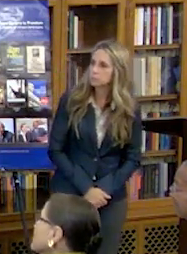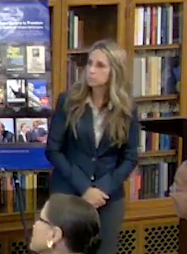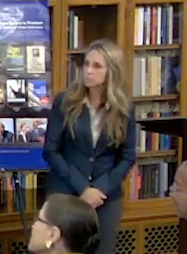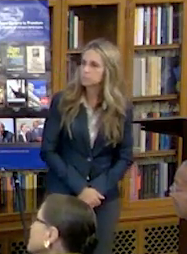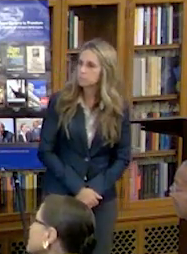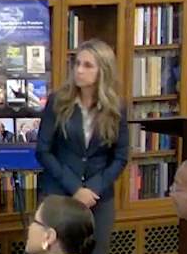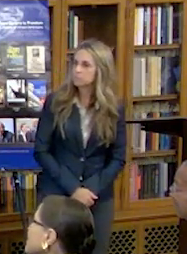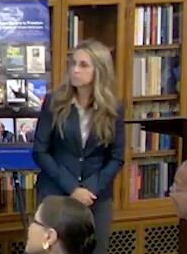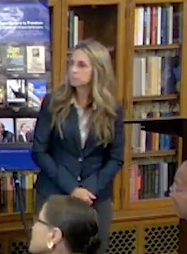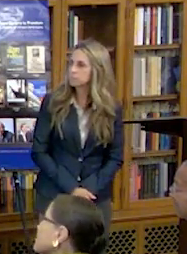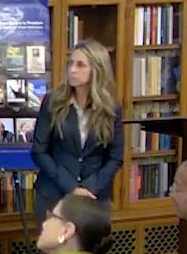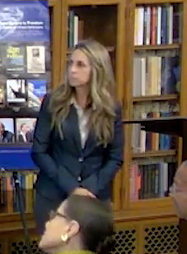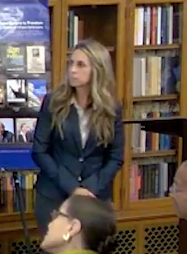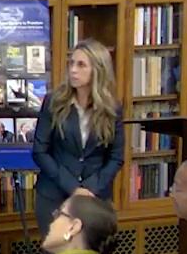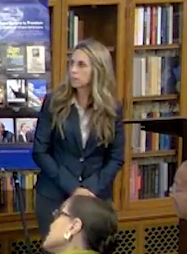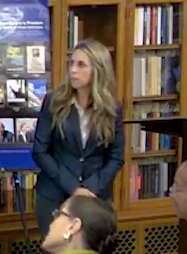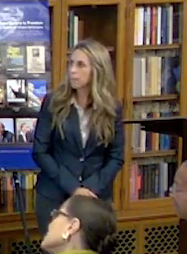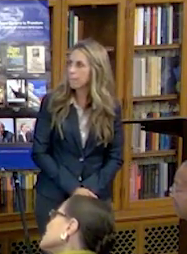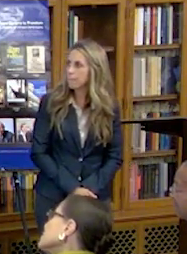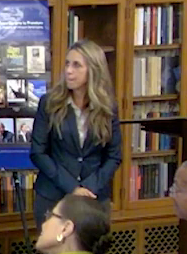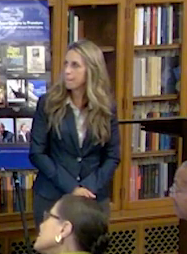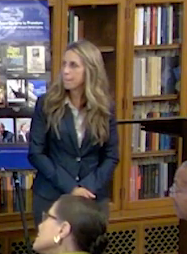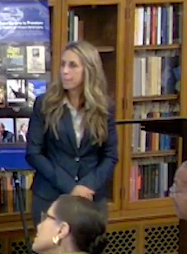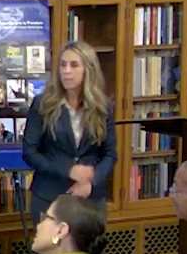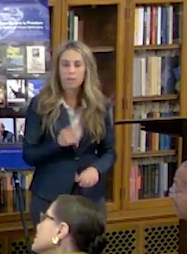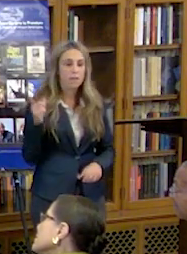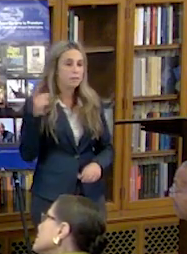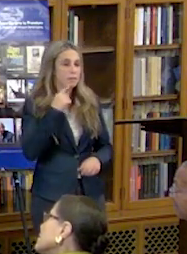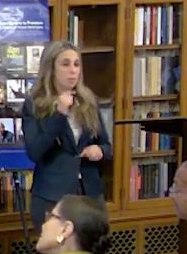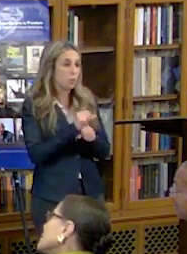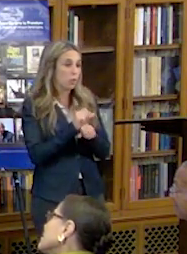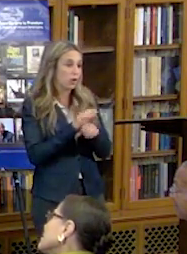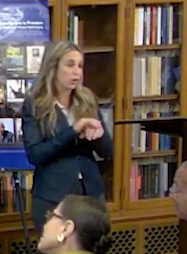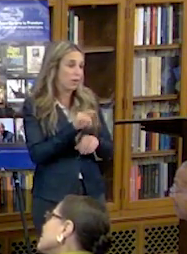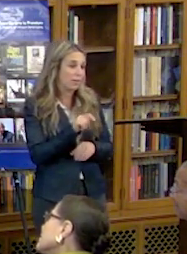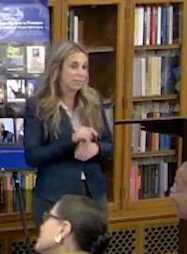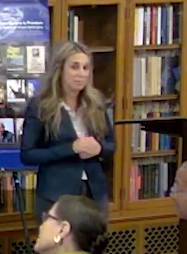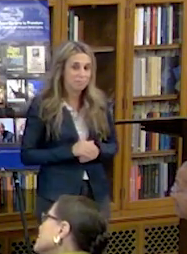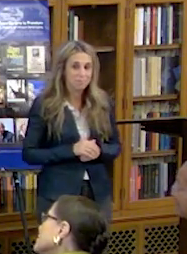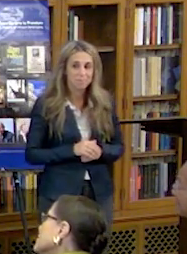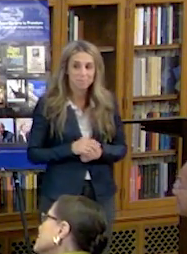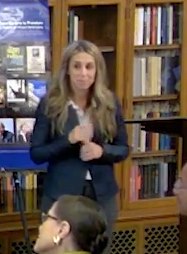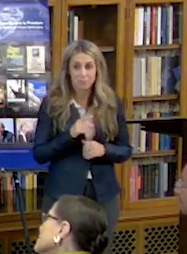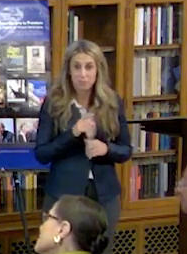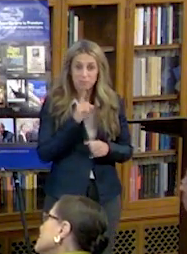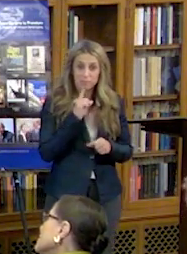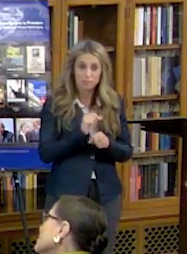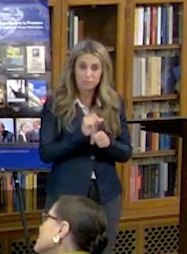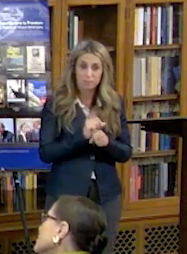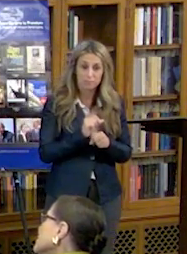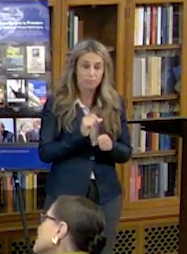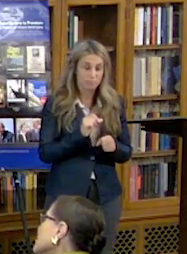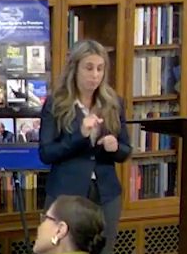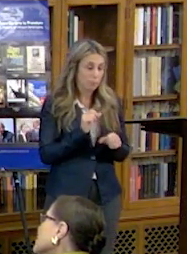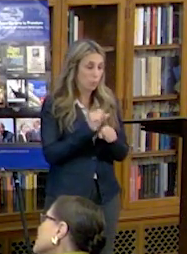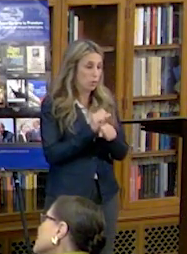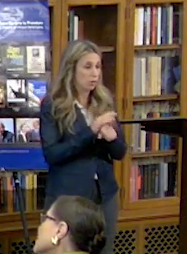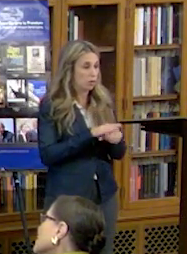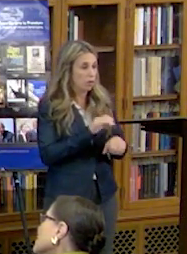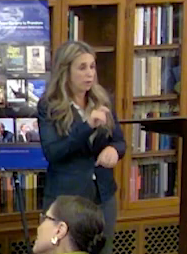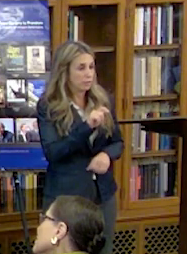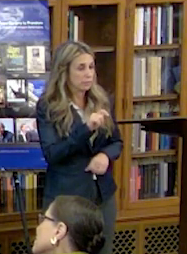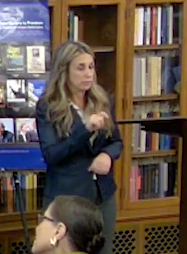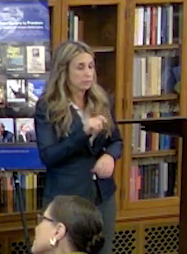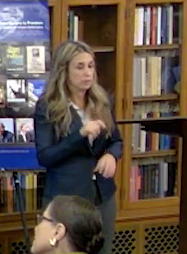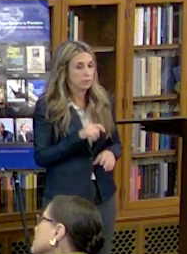uncomfortable oh well we're working on it we we are we're really working on it and we're going